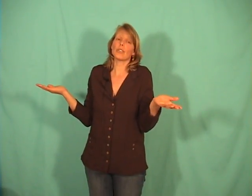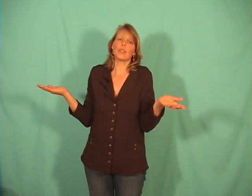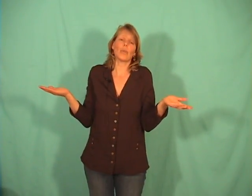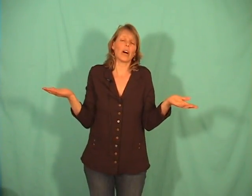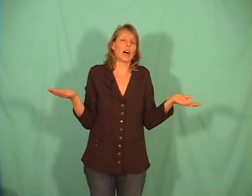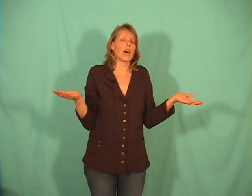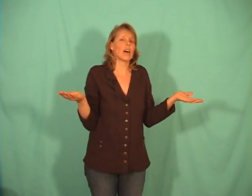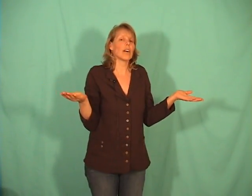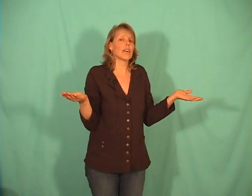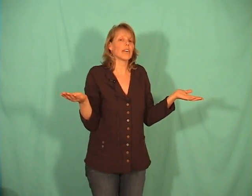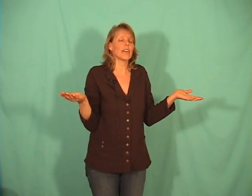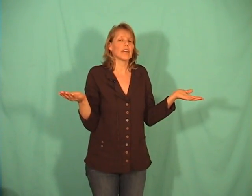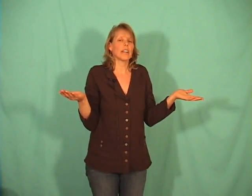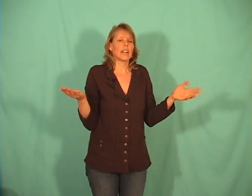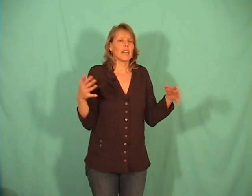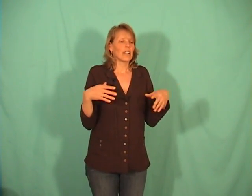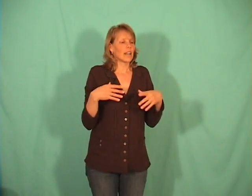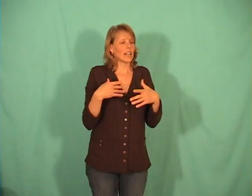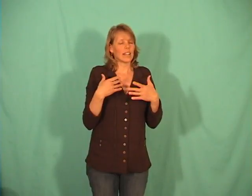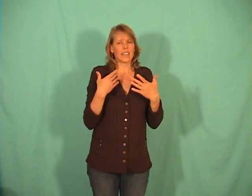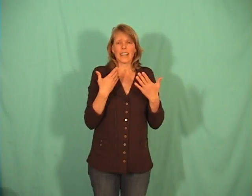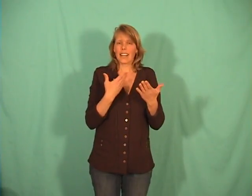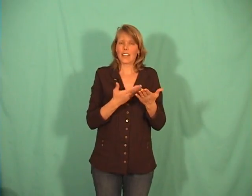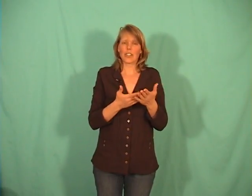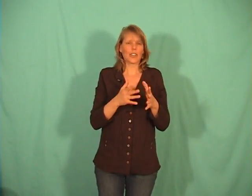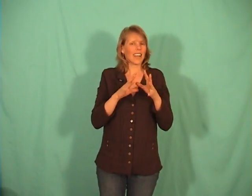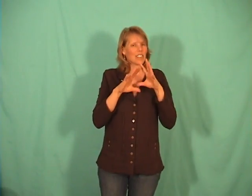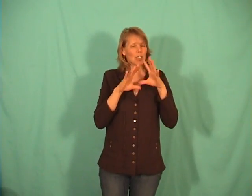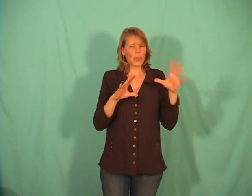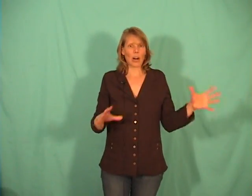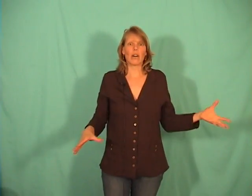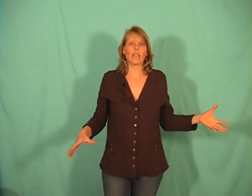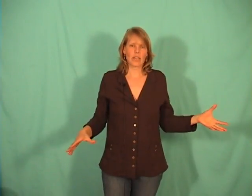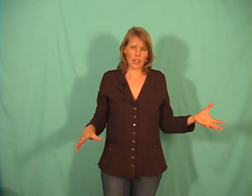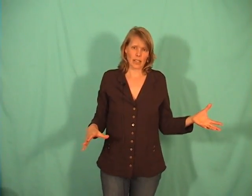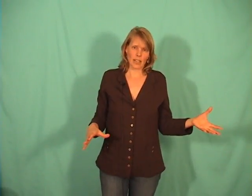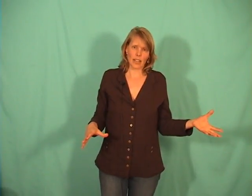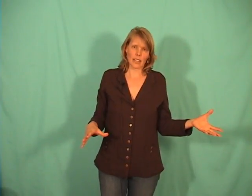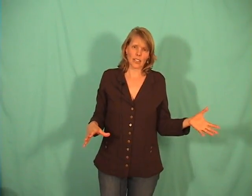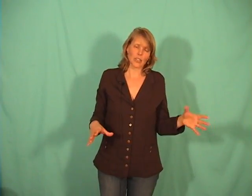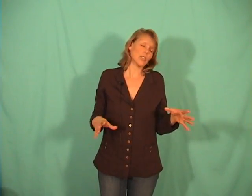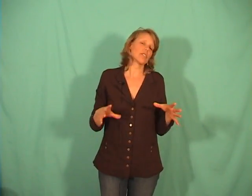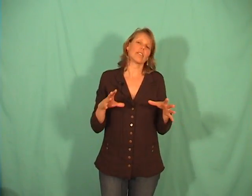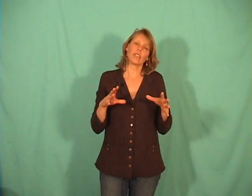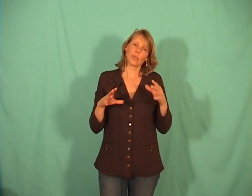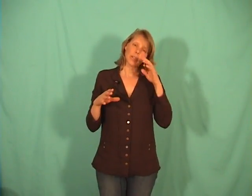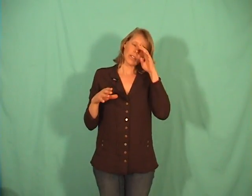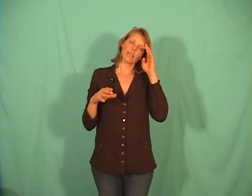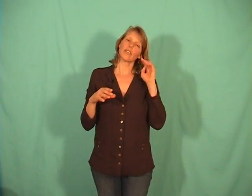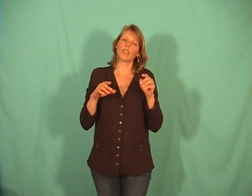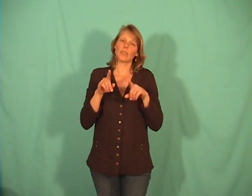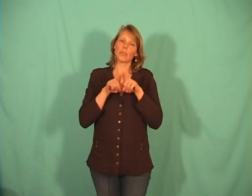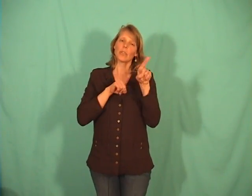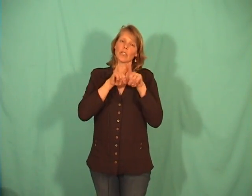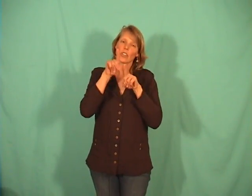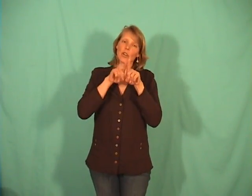you are. And again, you don't have to do all the signs that I did. You can just stick with, doing the star